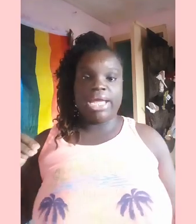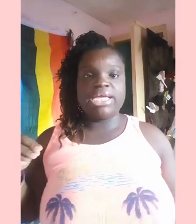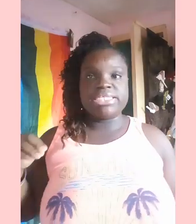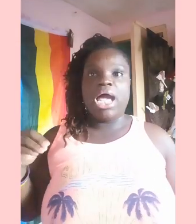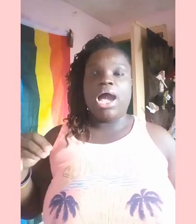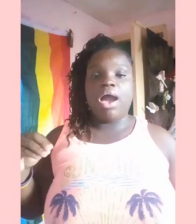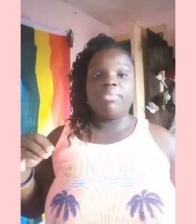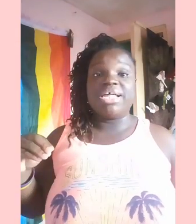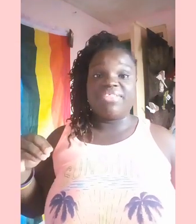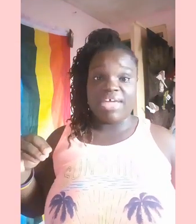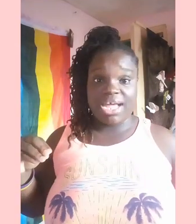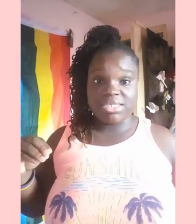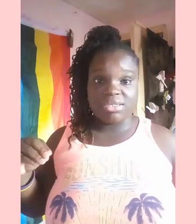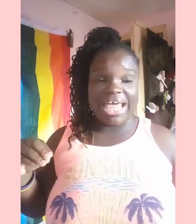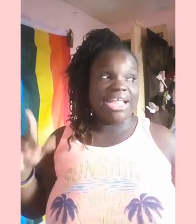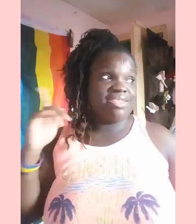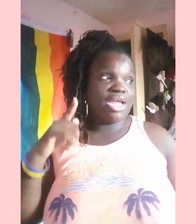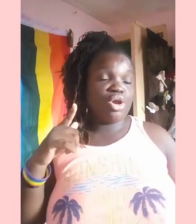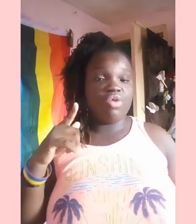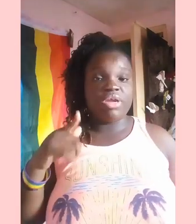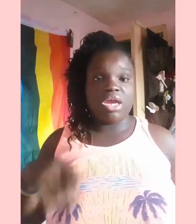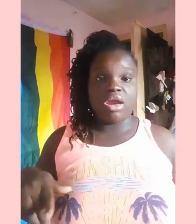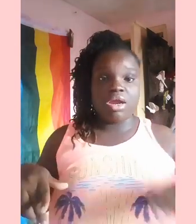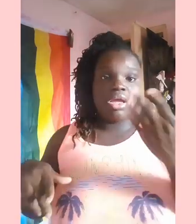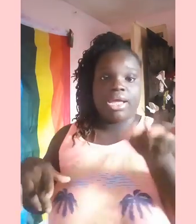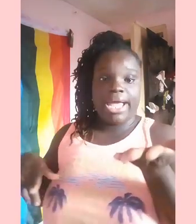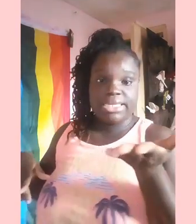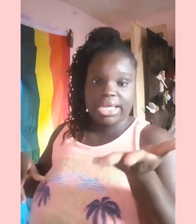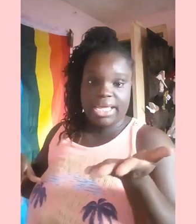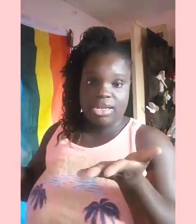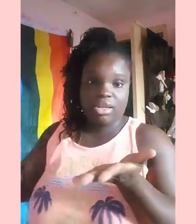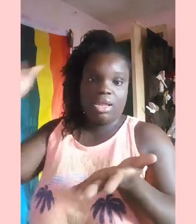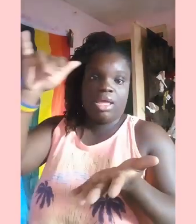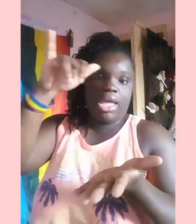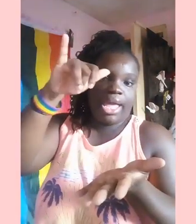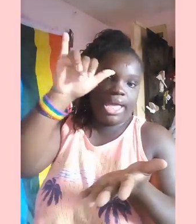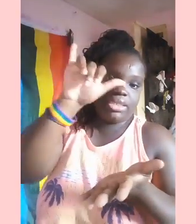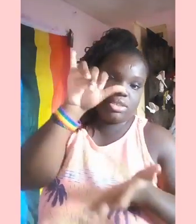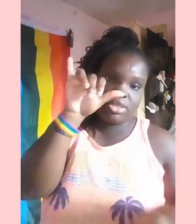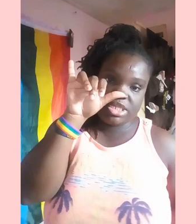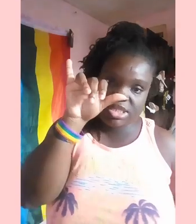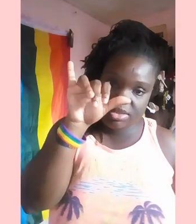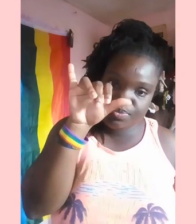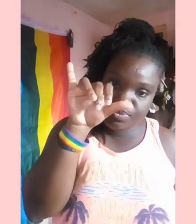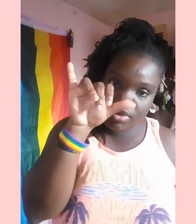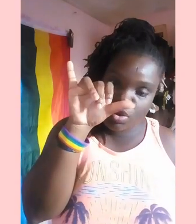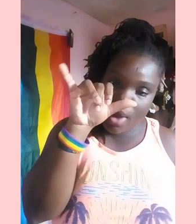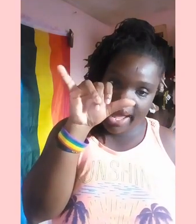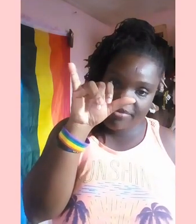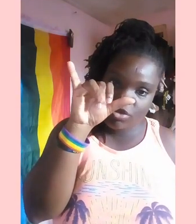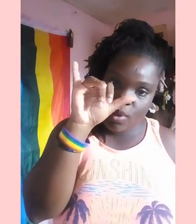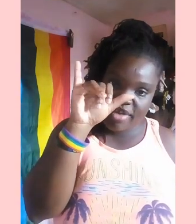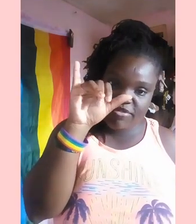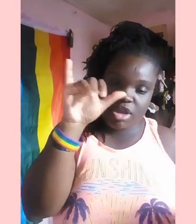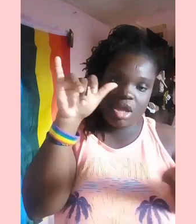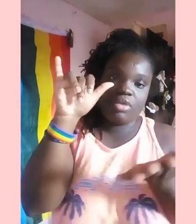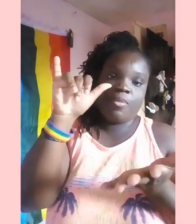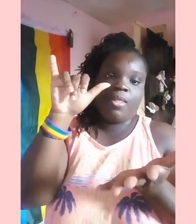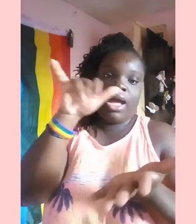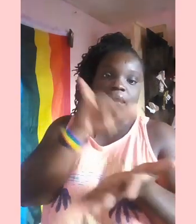right, that, like that girl over there, hand again, and this the Y finger, and you